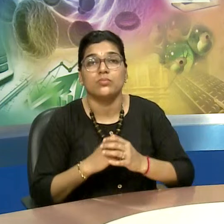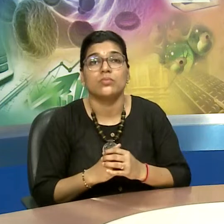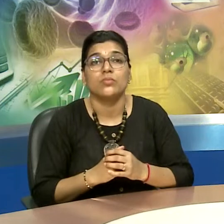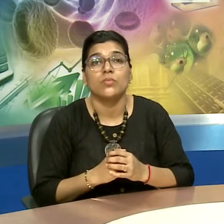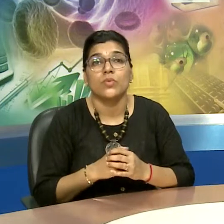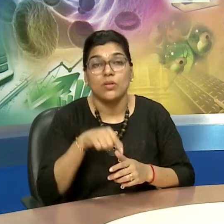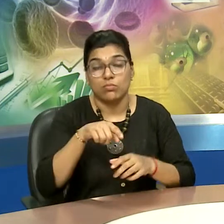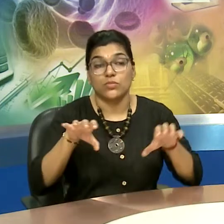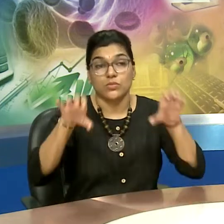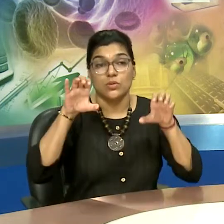Article 1